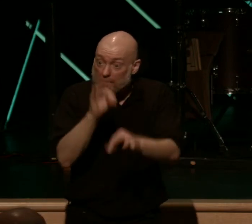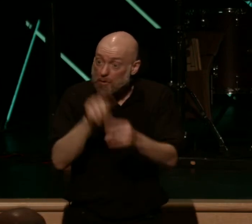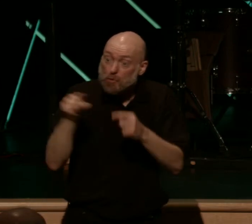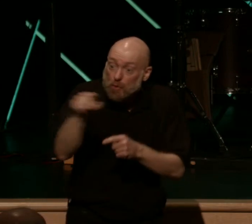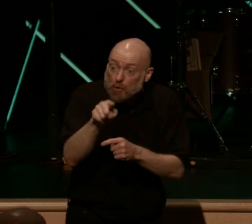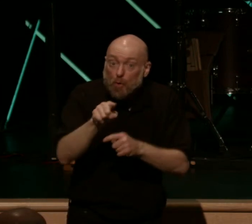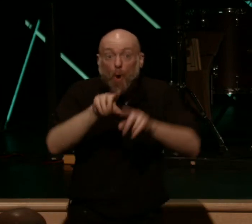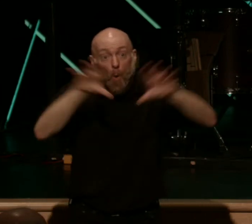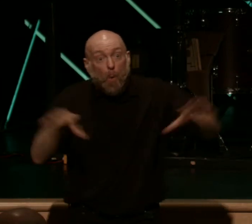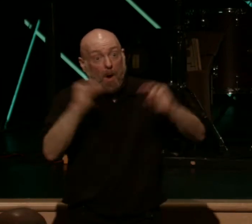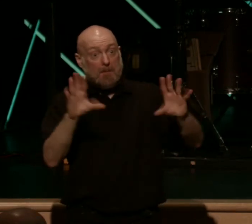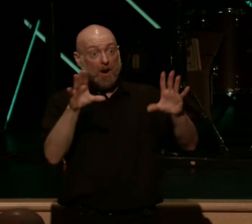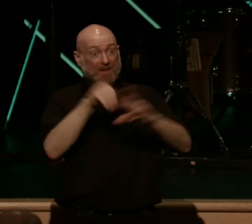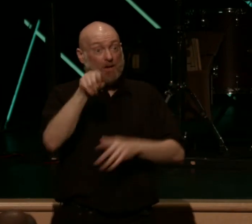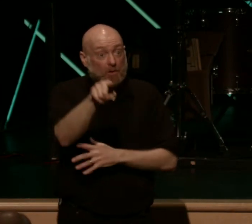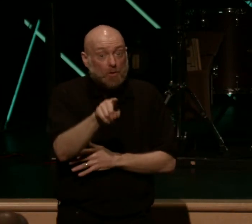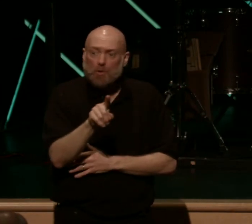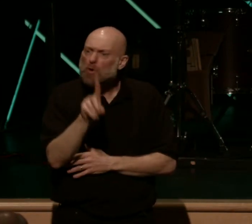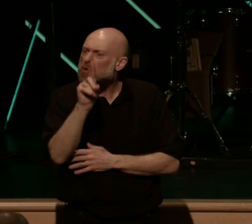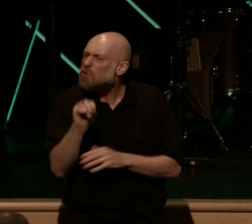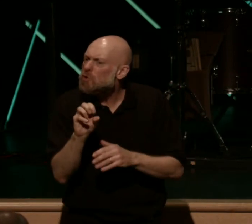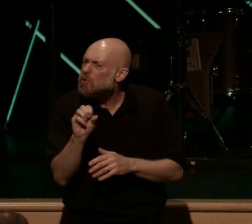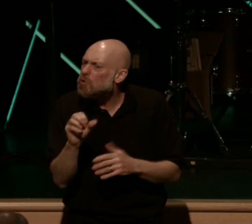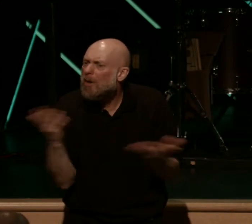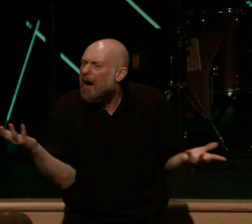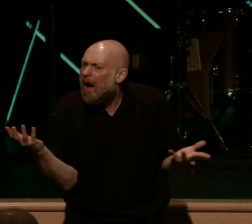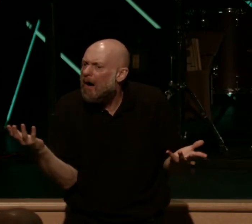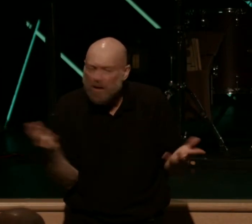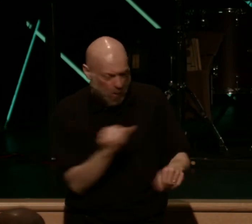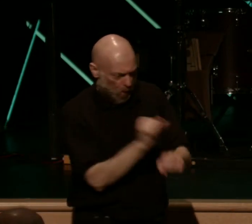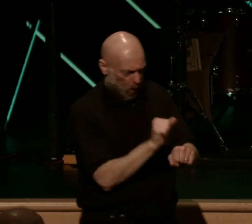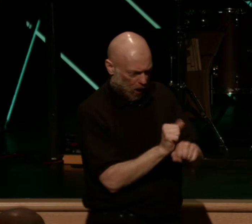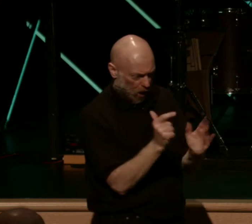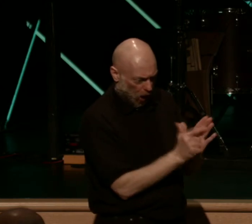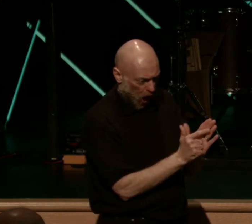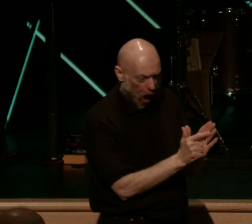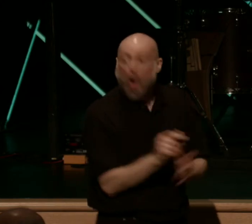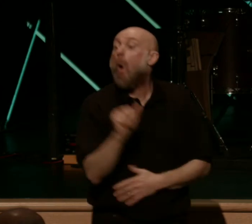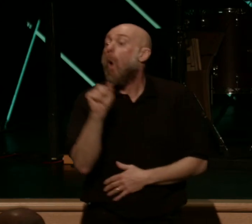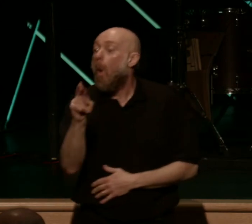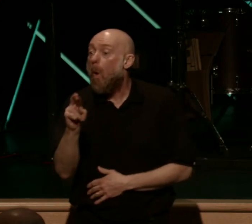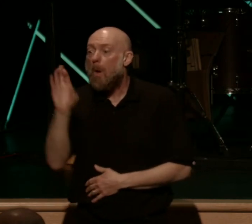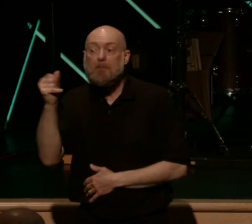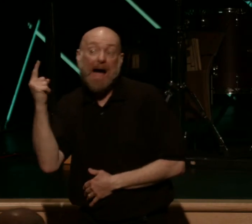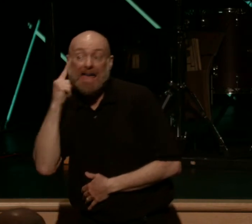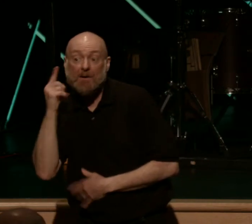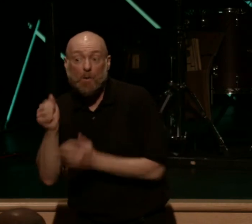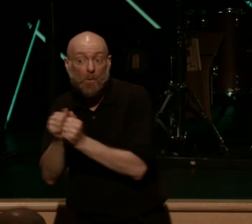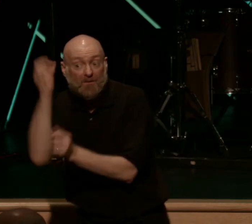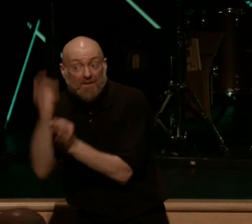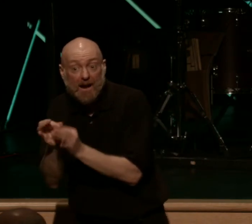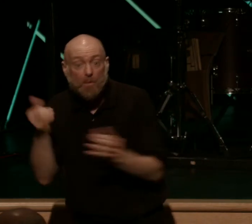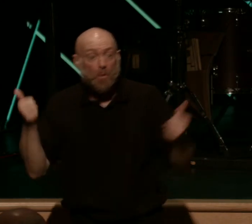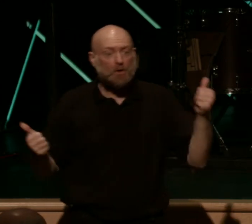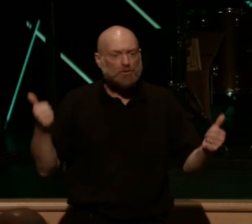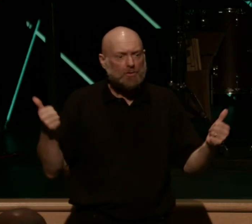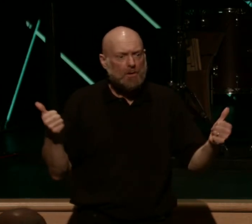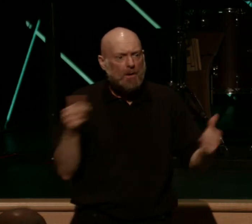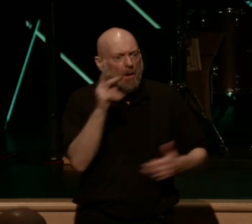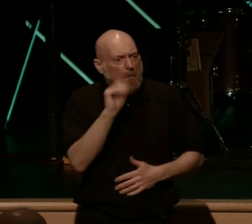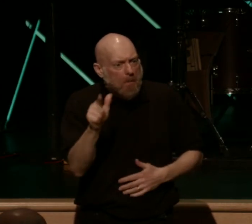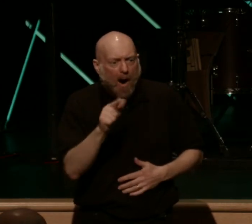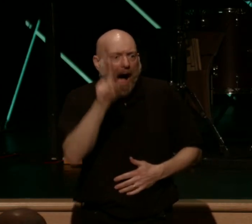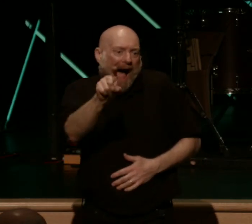and work miracles among you do so by works of the law or by hearing with faith?" Paul is asking